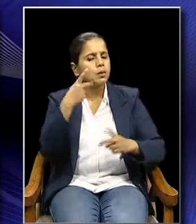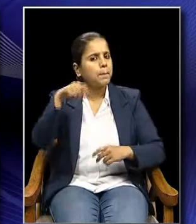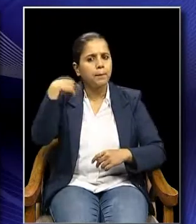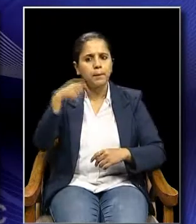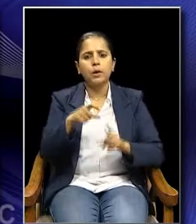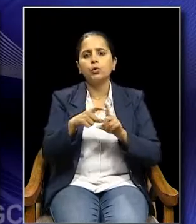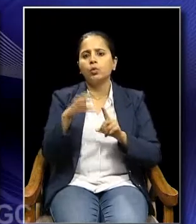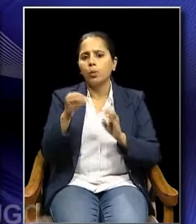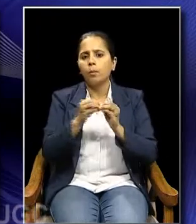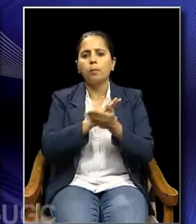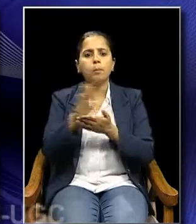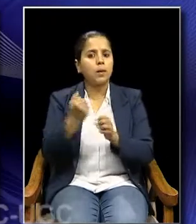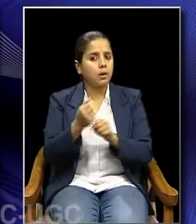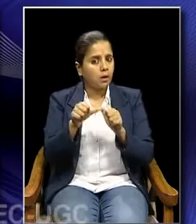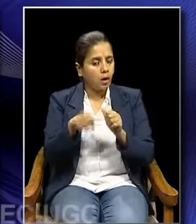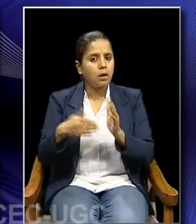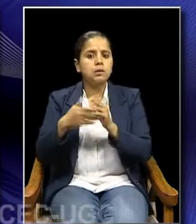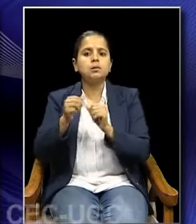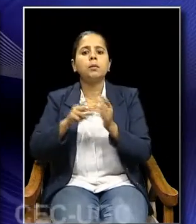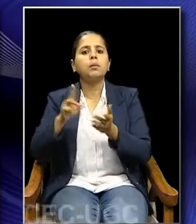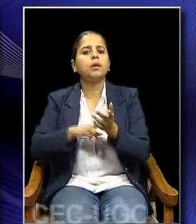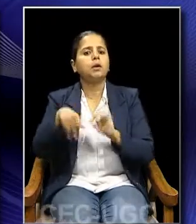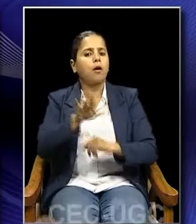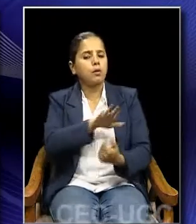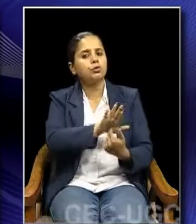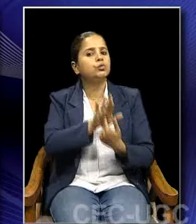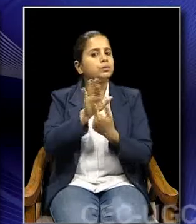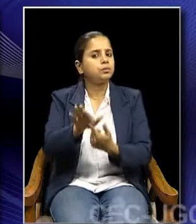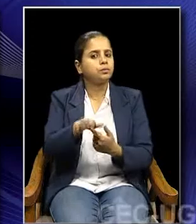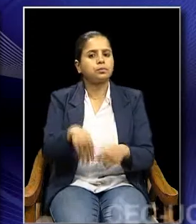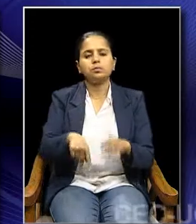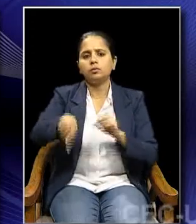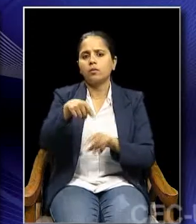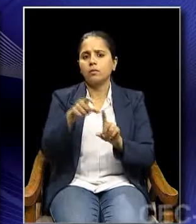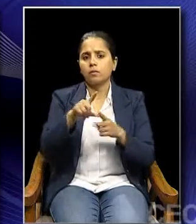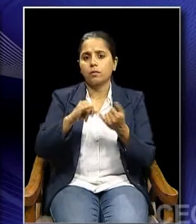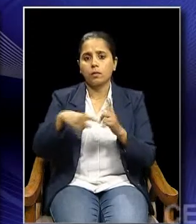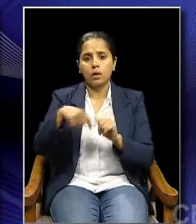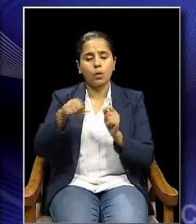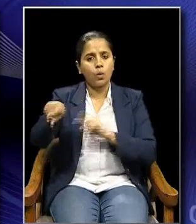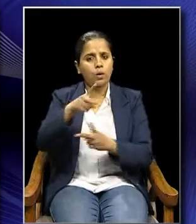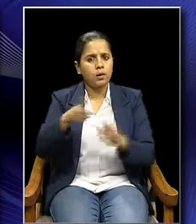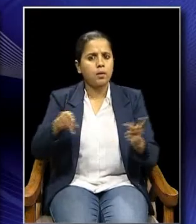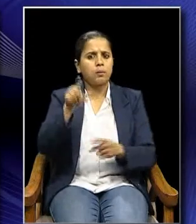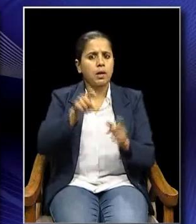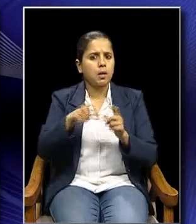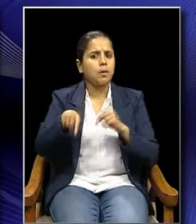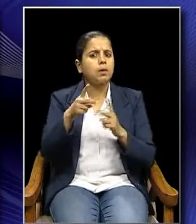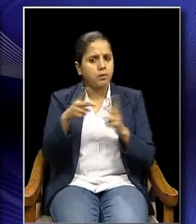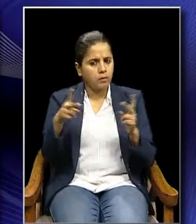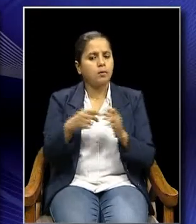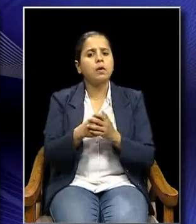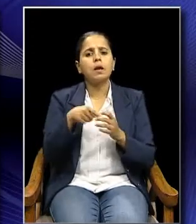Biga Zameen is also reflective of DC Carr's Bicycle Thieves. So in the framework